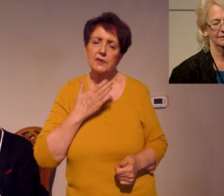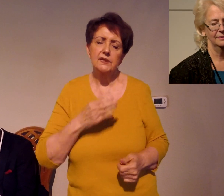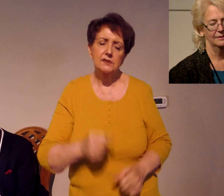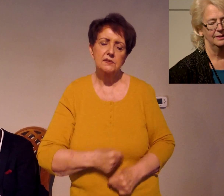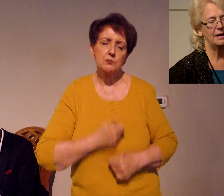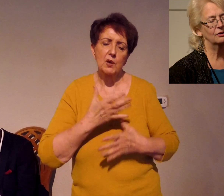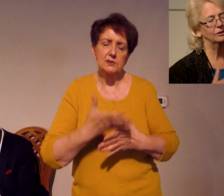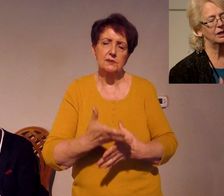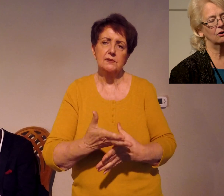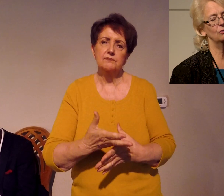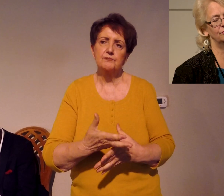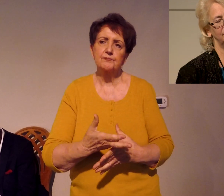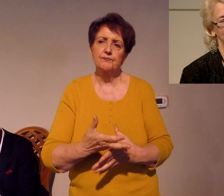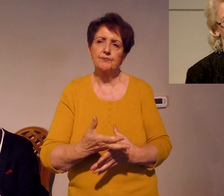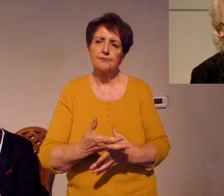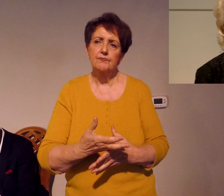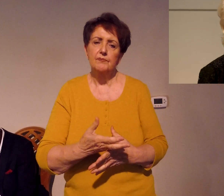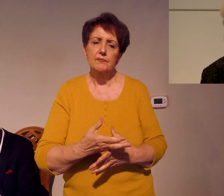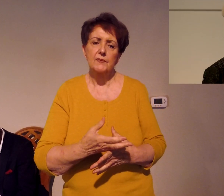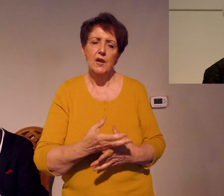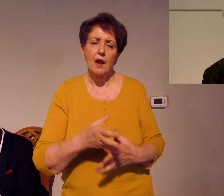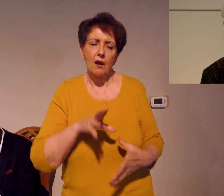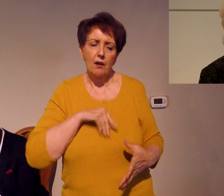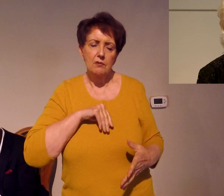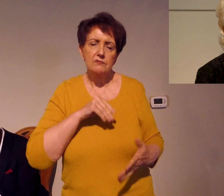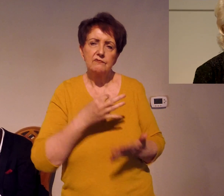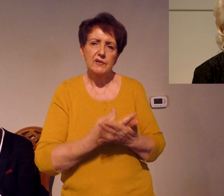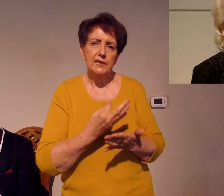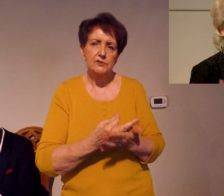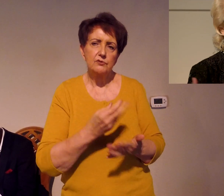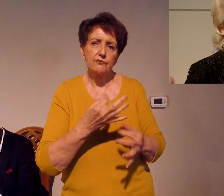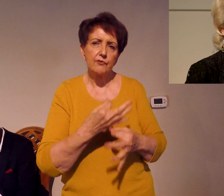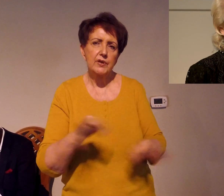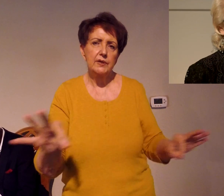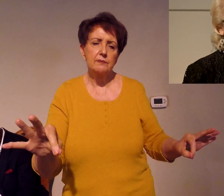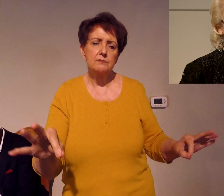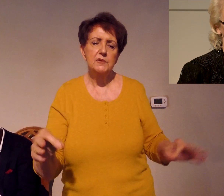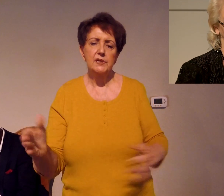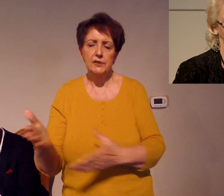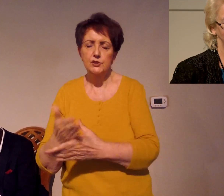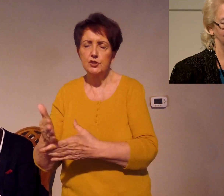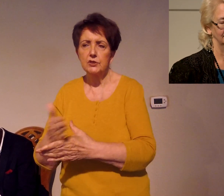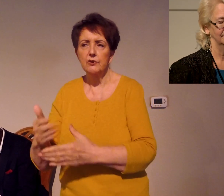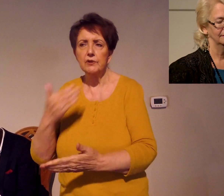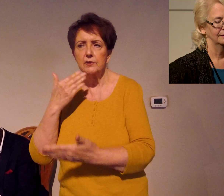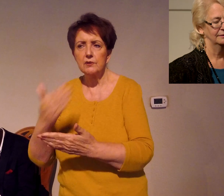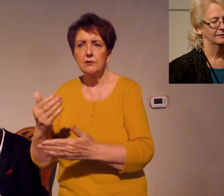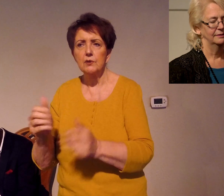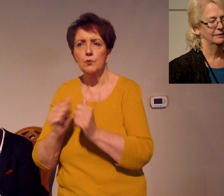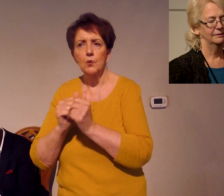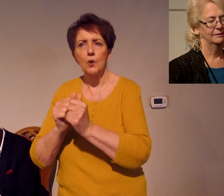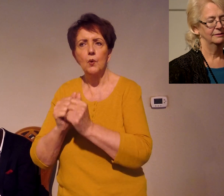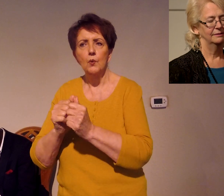expressing not only our own financial freedom, but sharing that good